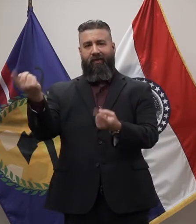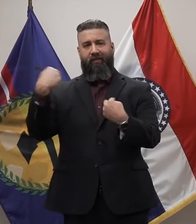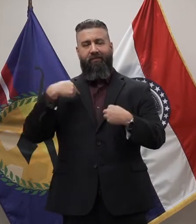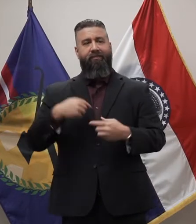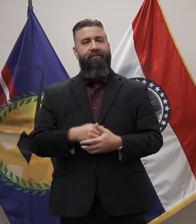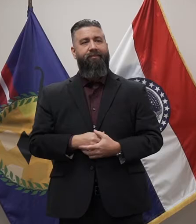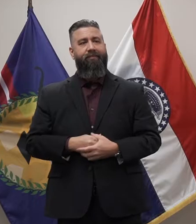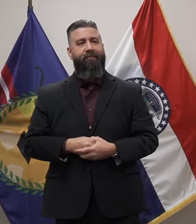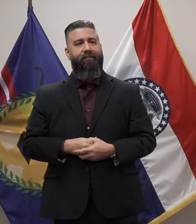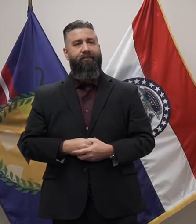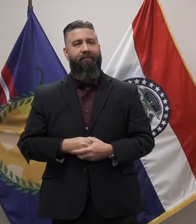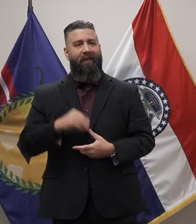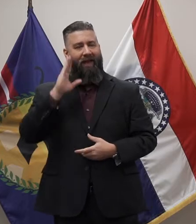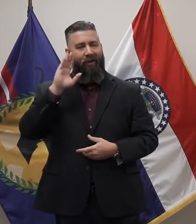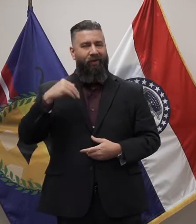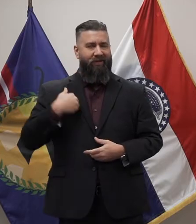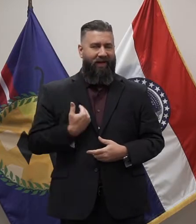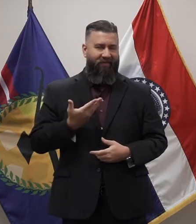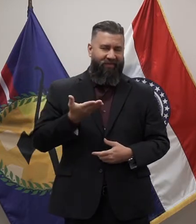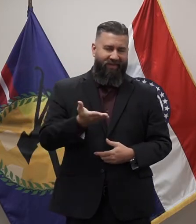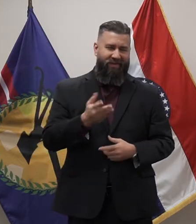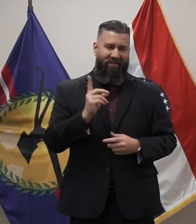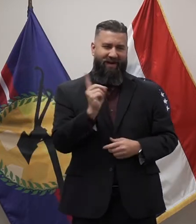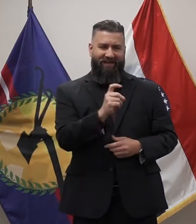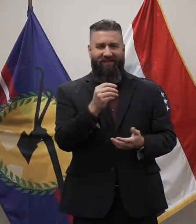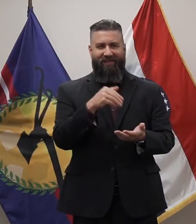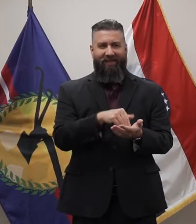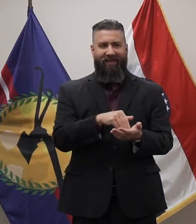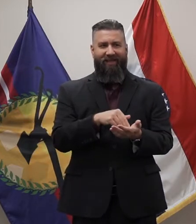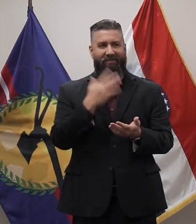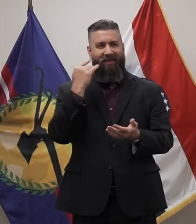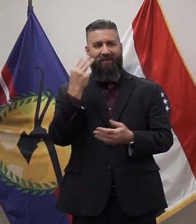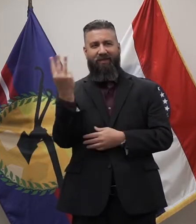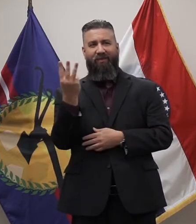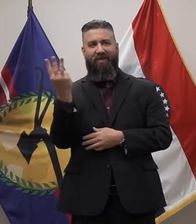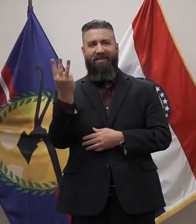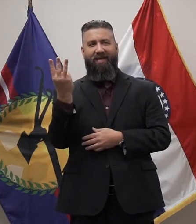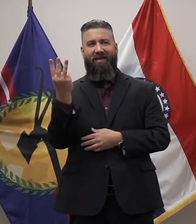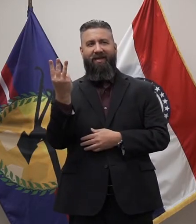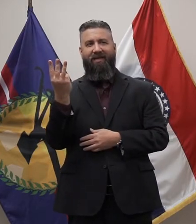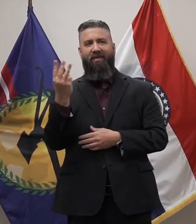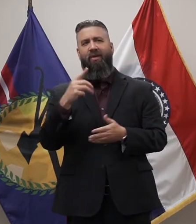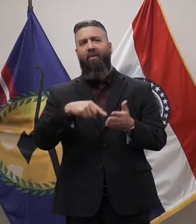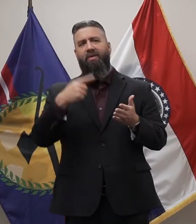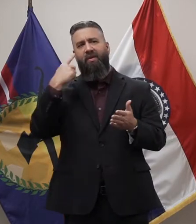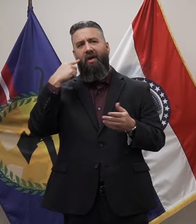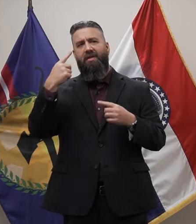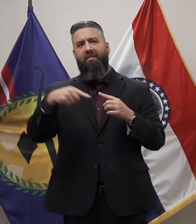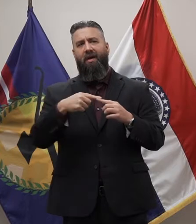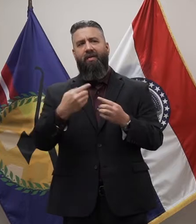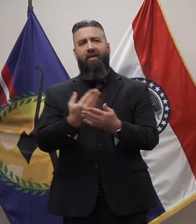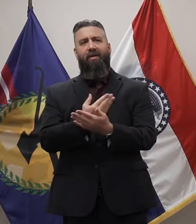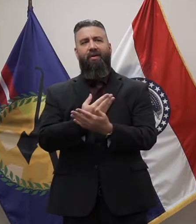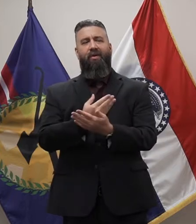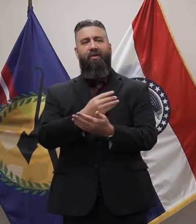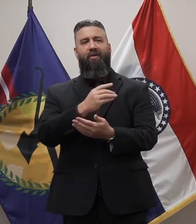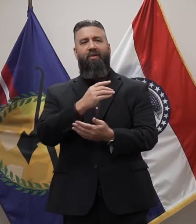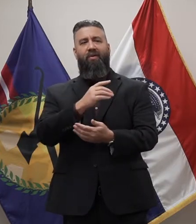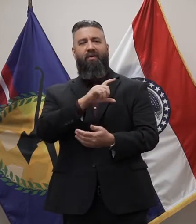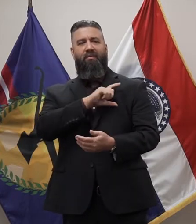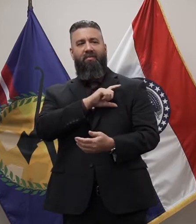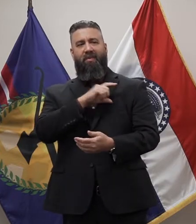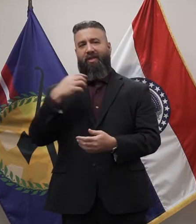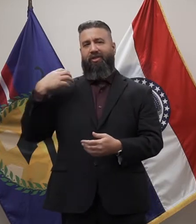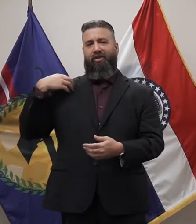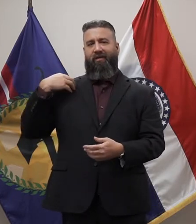Now, I know you're tired of me asking this question, so I'm going to ask it again, because it's Wednesday and we've got an update. Just your thoughts on the new police chief for St. Louis. Question about the